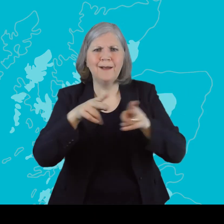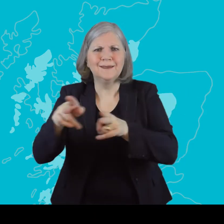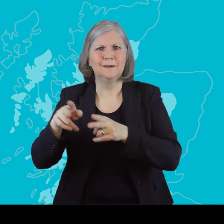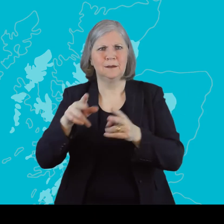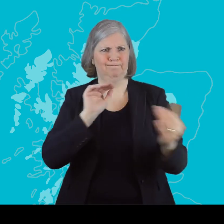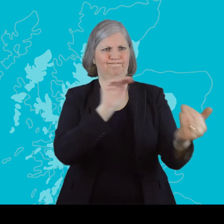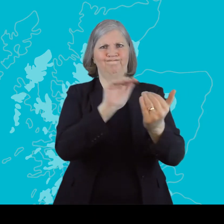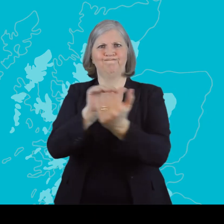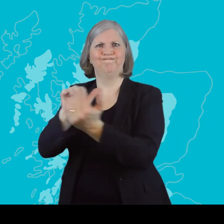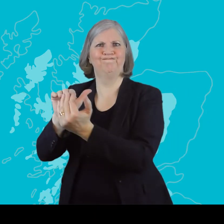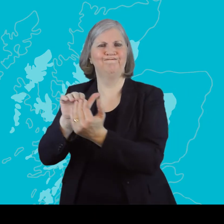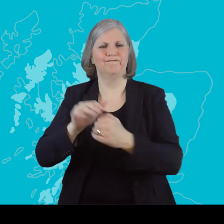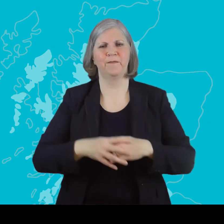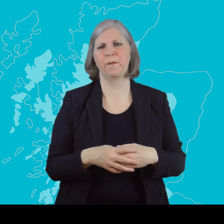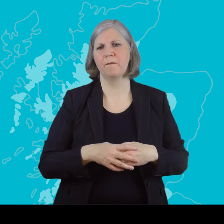their needs.